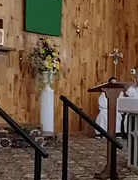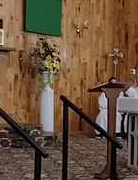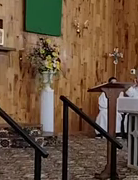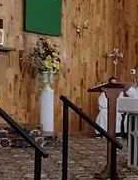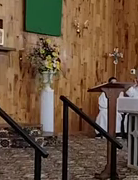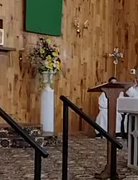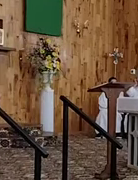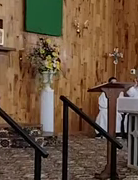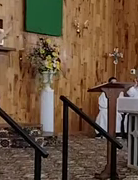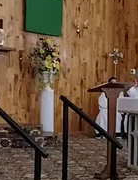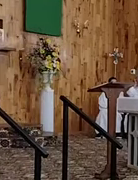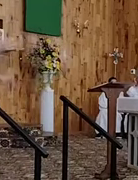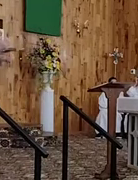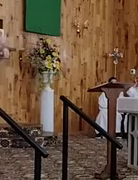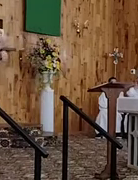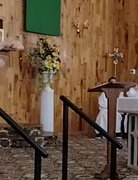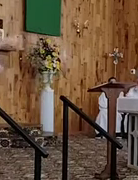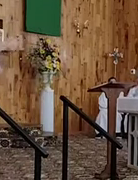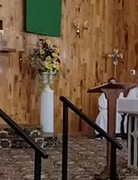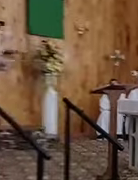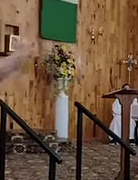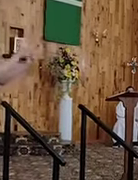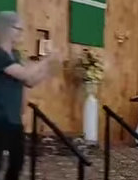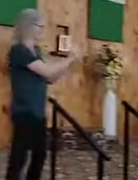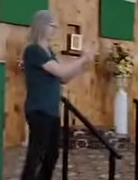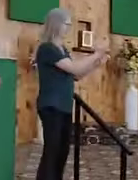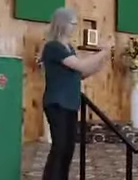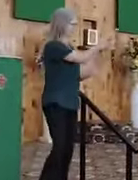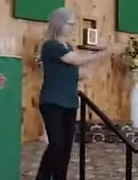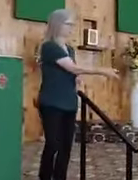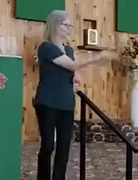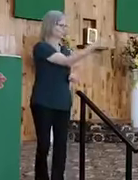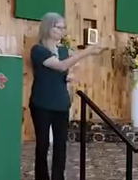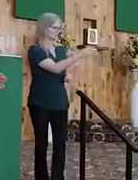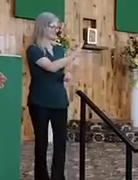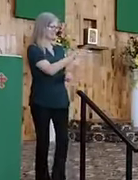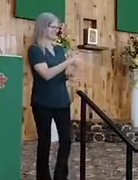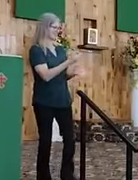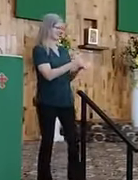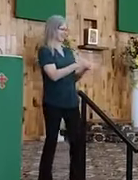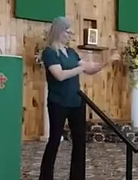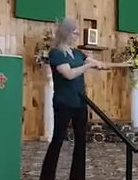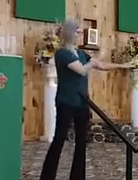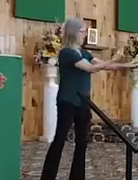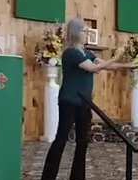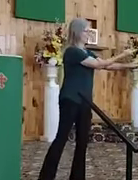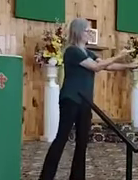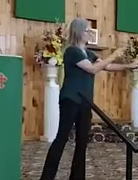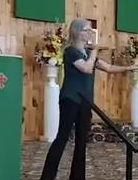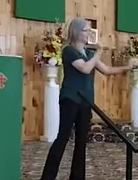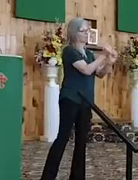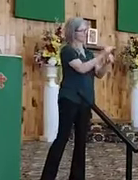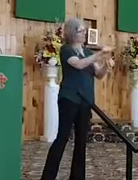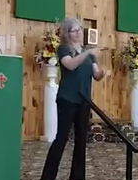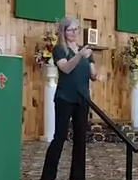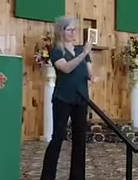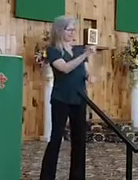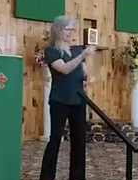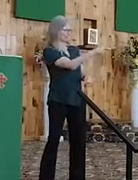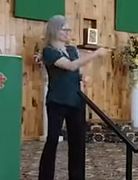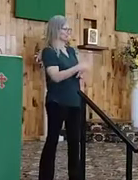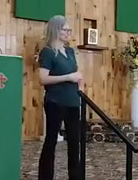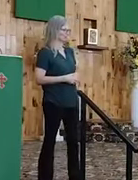that God says, I'll never make another one. Woo! If that doesn't get you excited, nothing. But you see, the world outside there